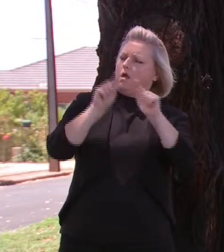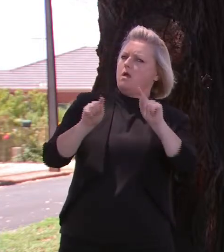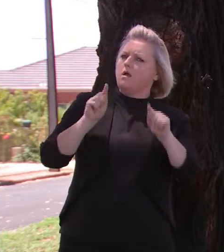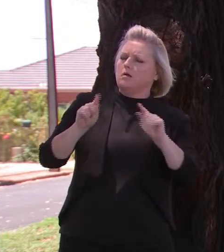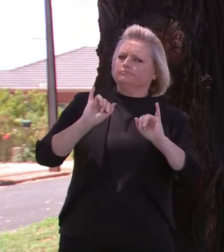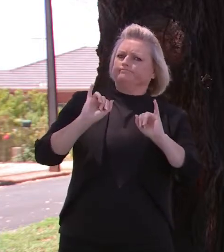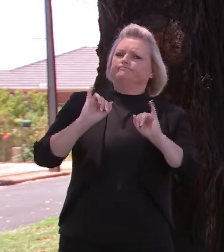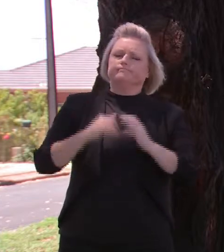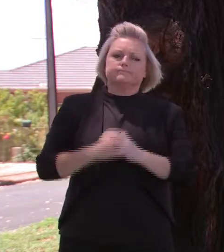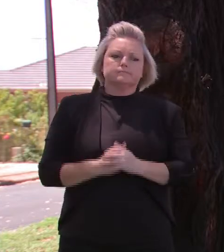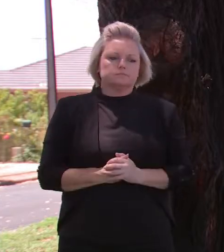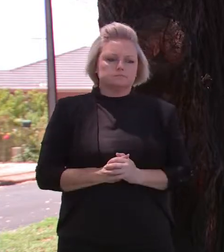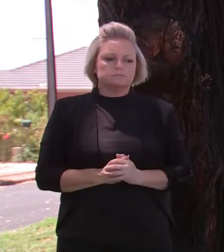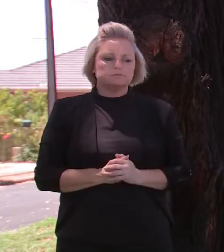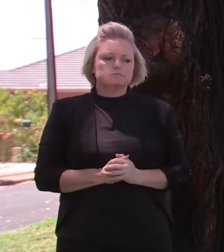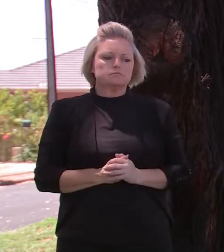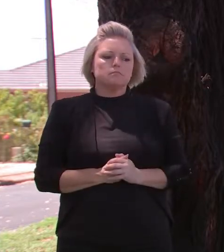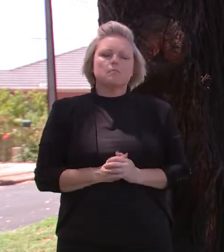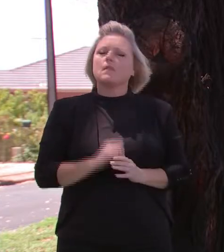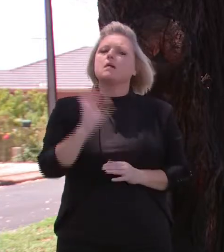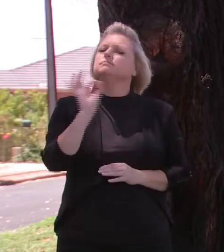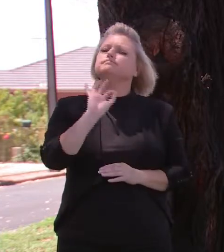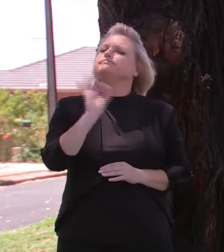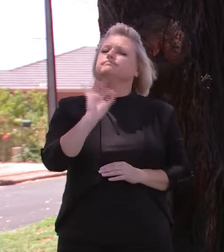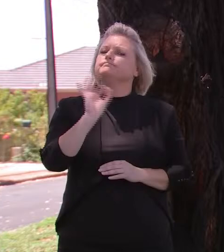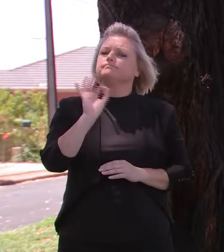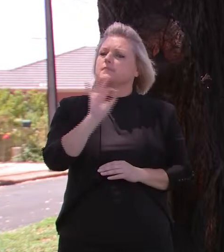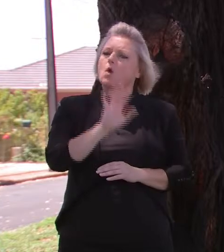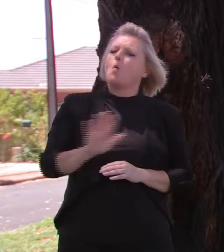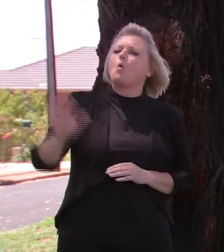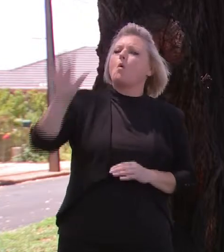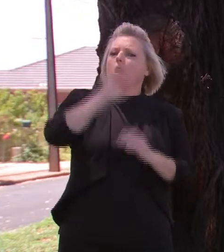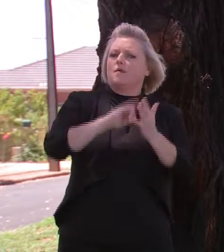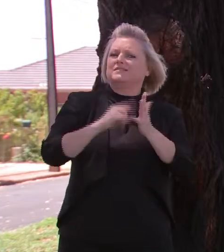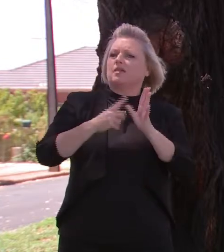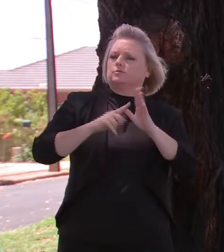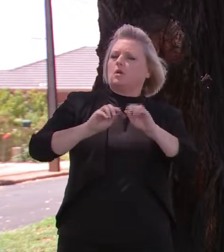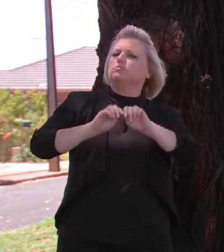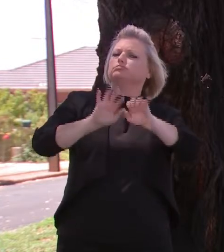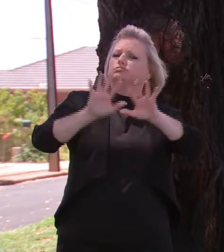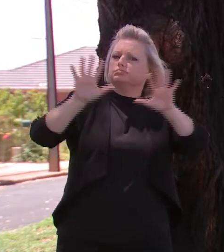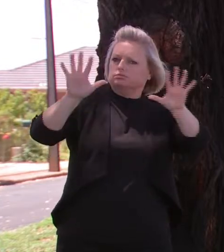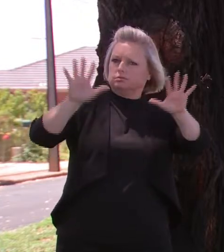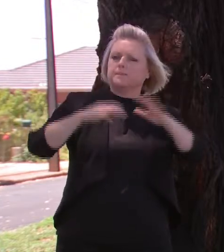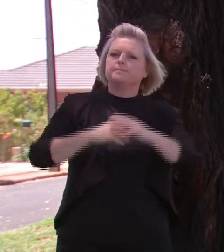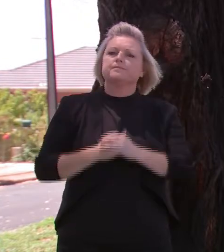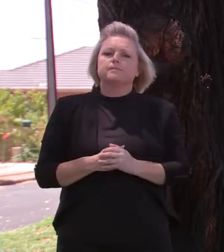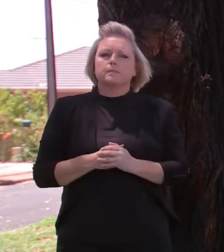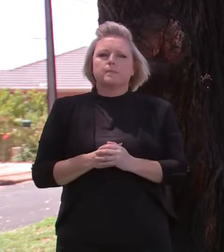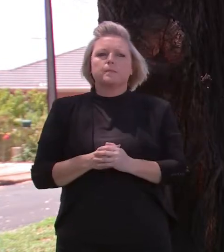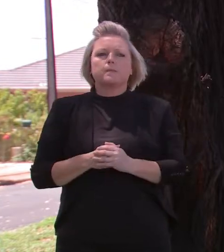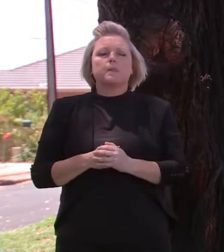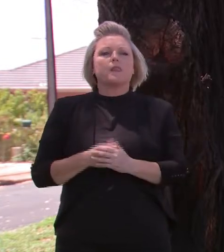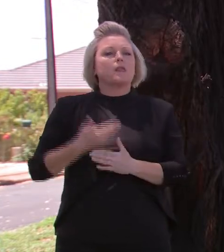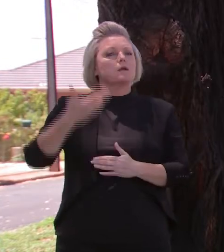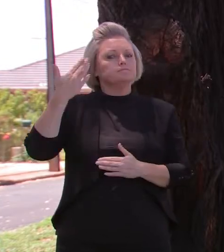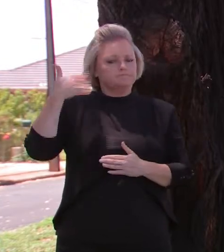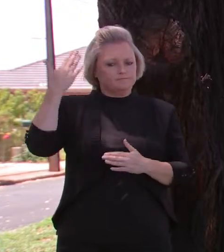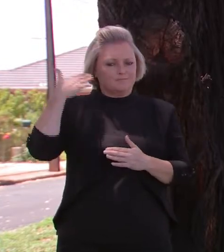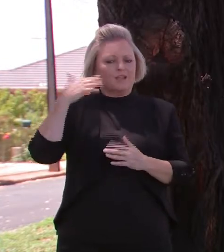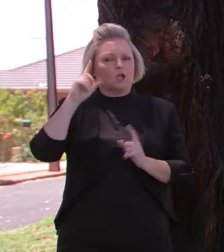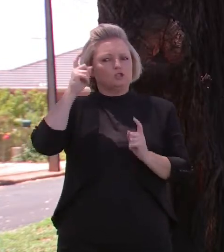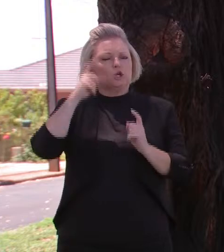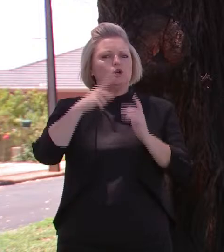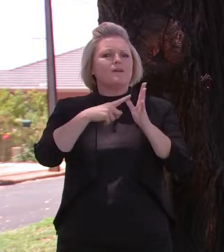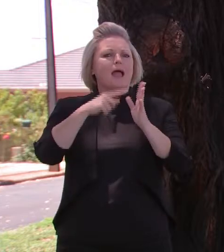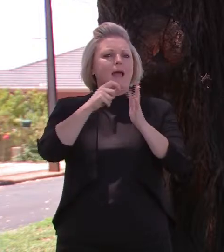these cases? No, it is spread out across the state. So you might recall that we were very concerned about some cases on the APY lands. We're